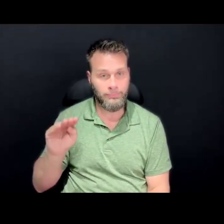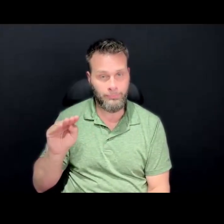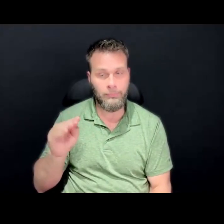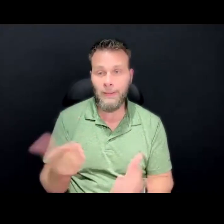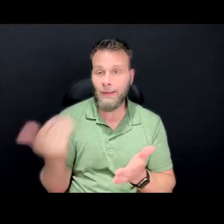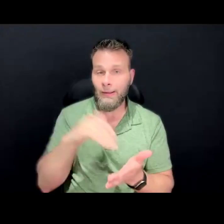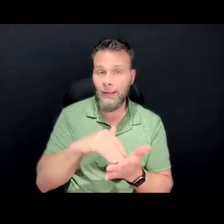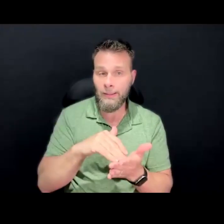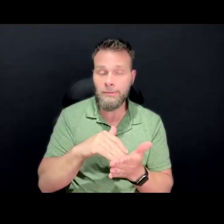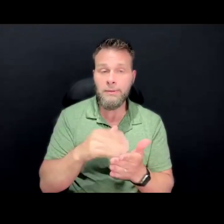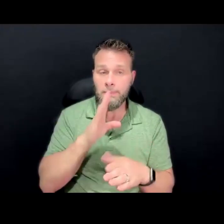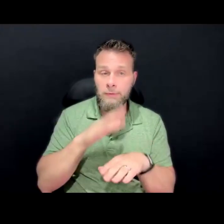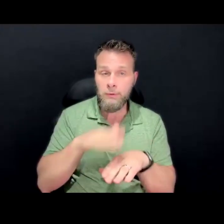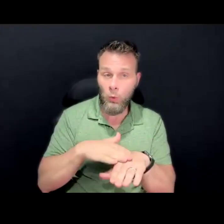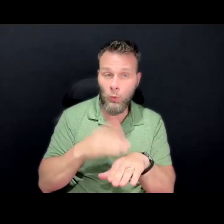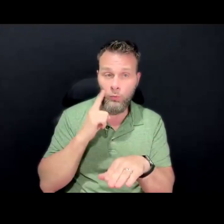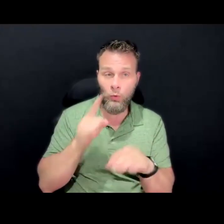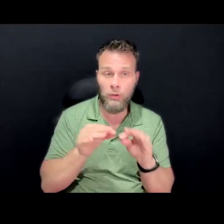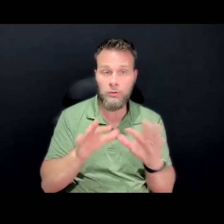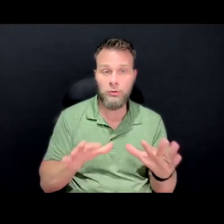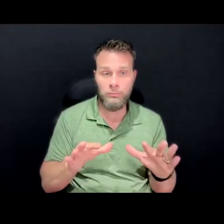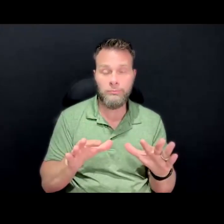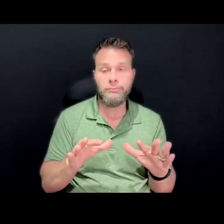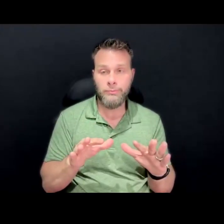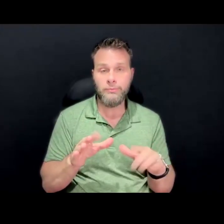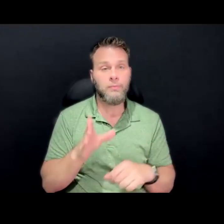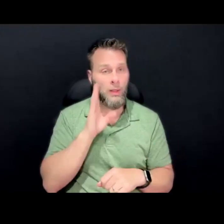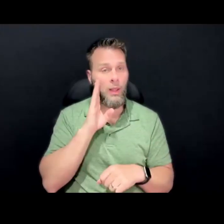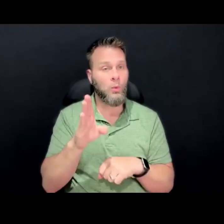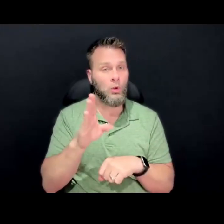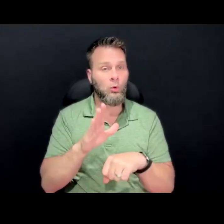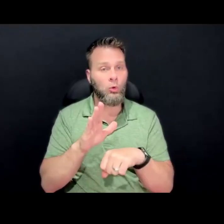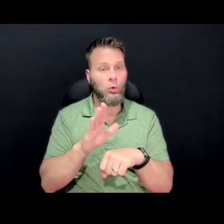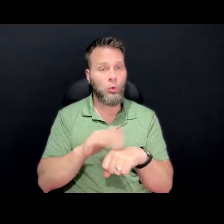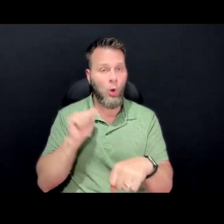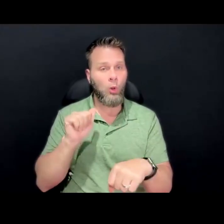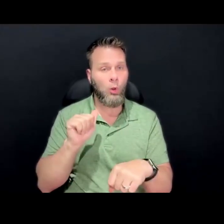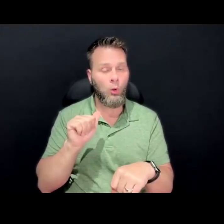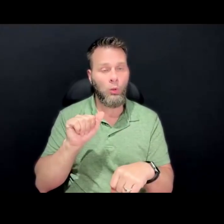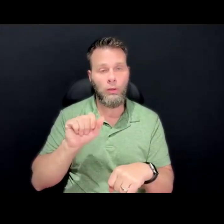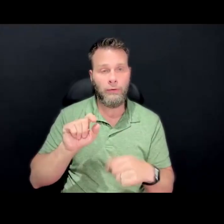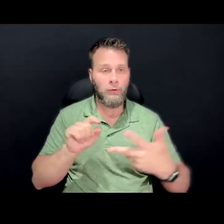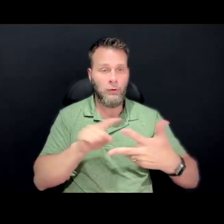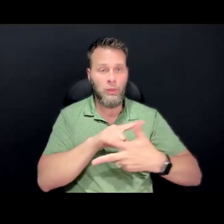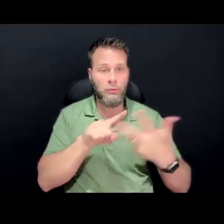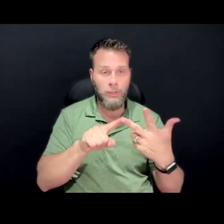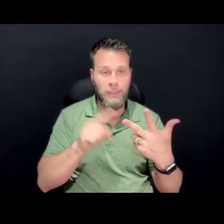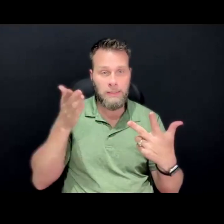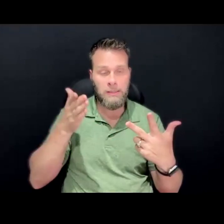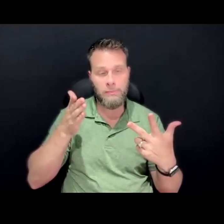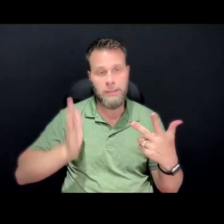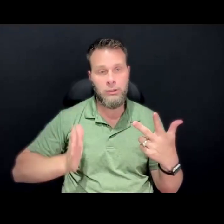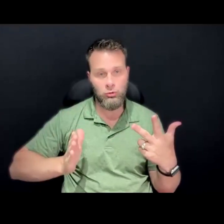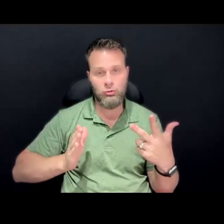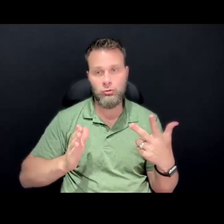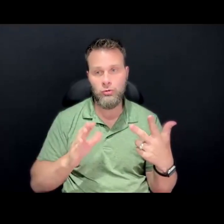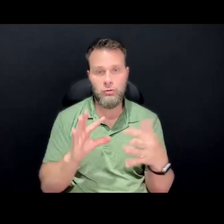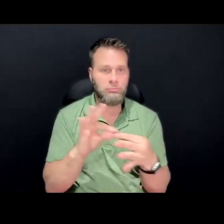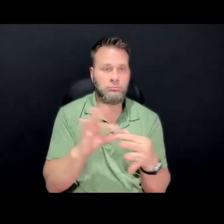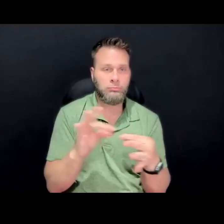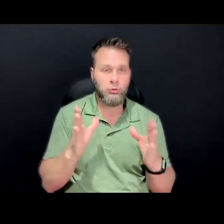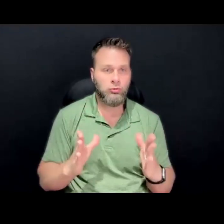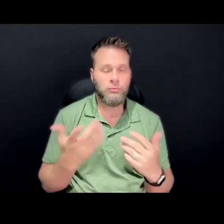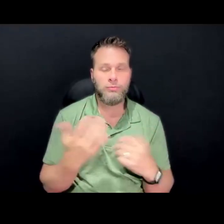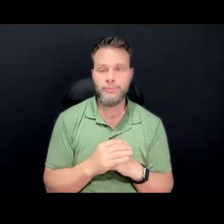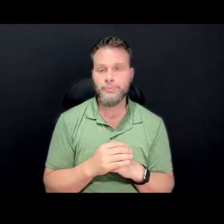our interpreters. I will call out the first 3 speakers in order that I see them,